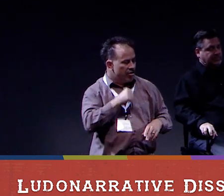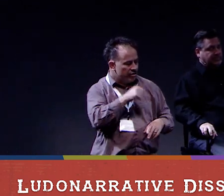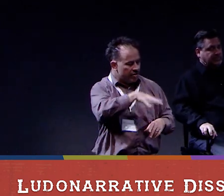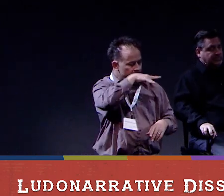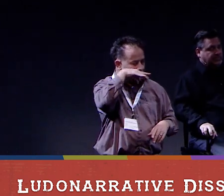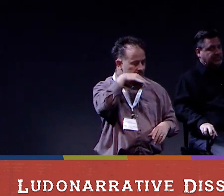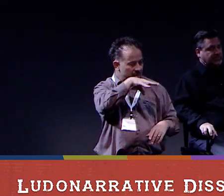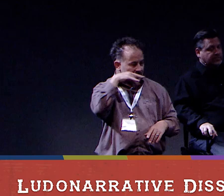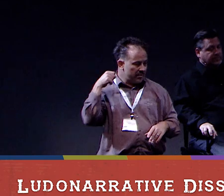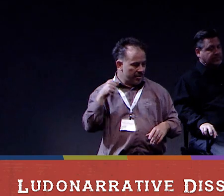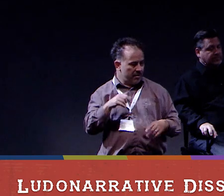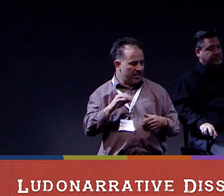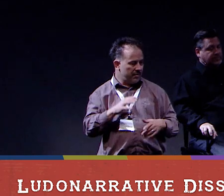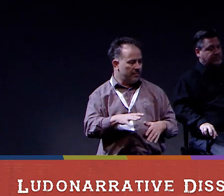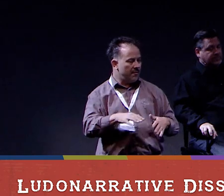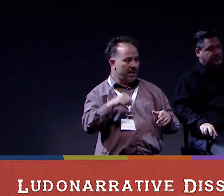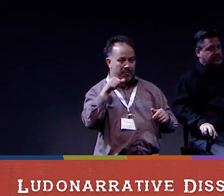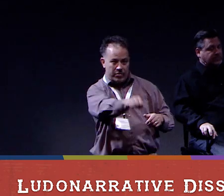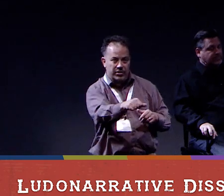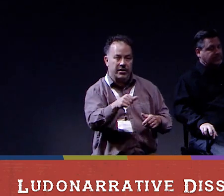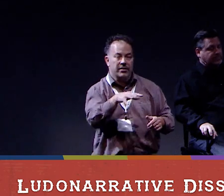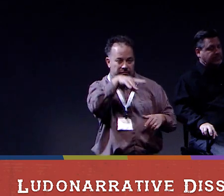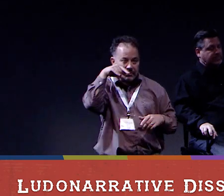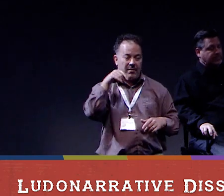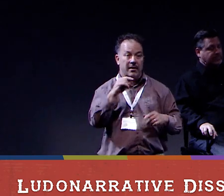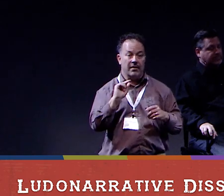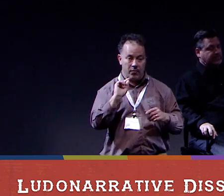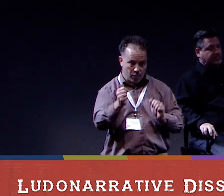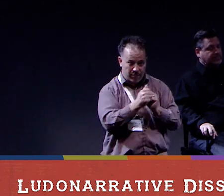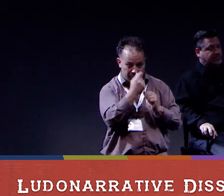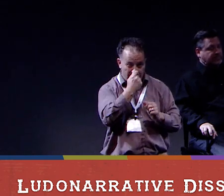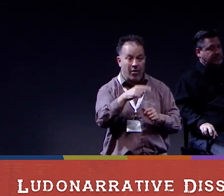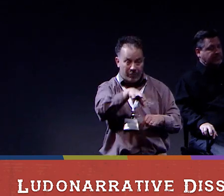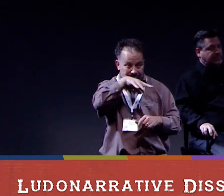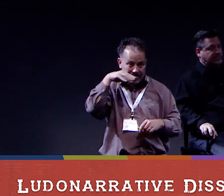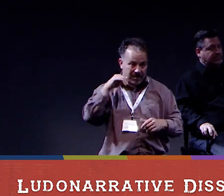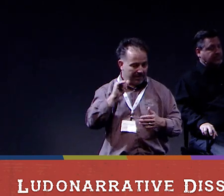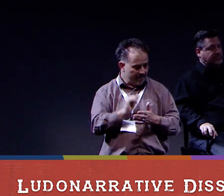pushing a button. You smell a smell by smelling. That's ludonarrative harmony.